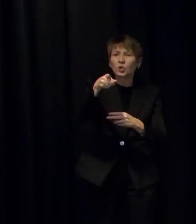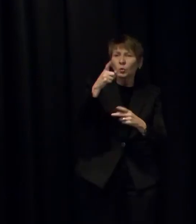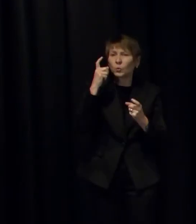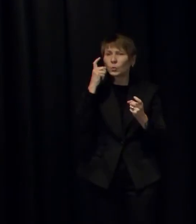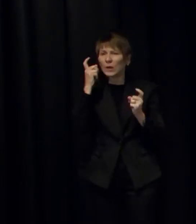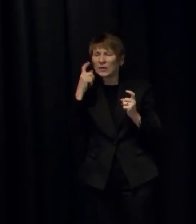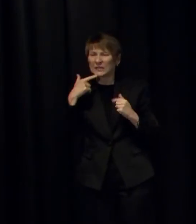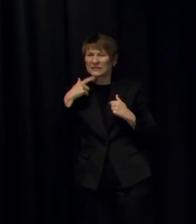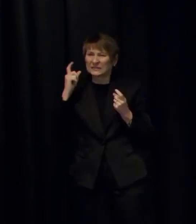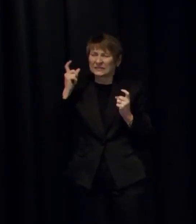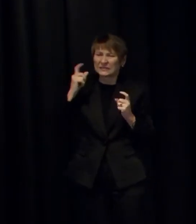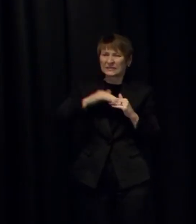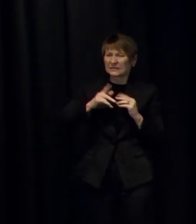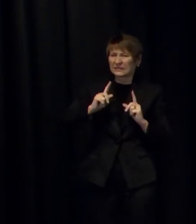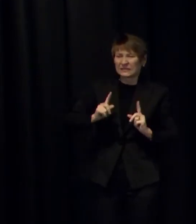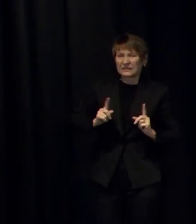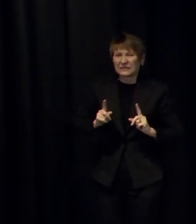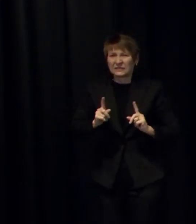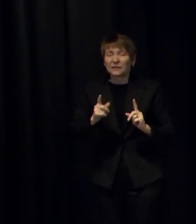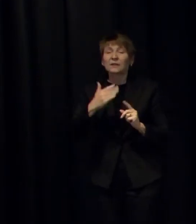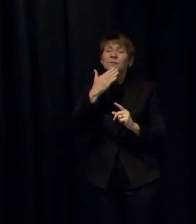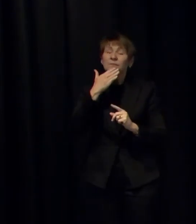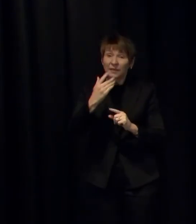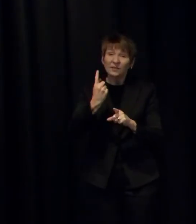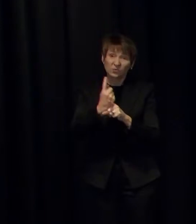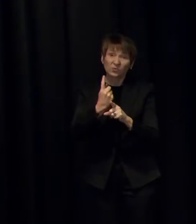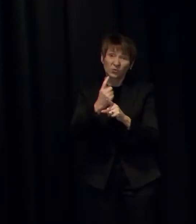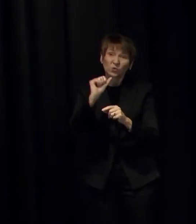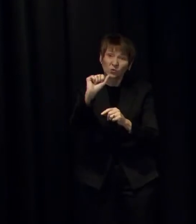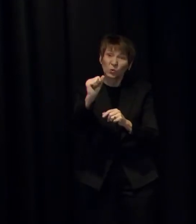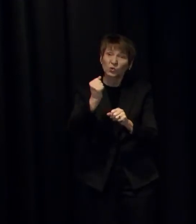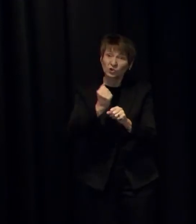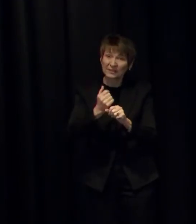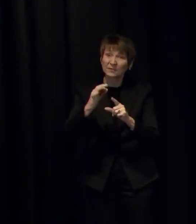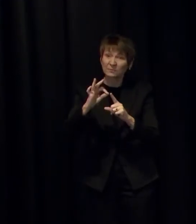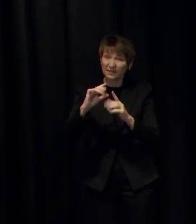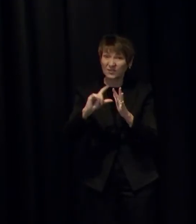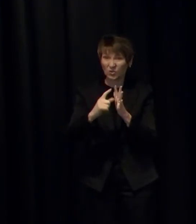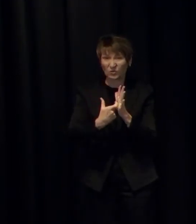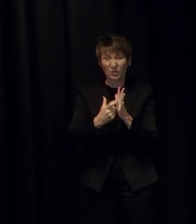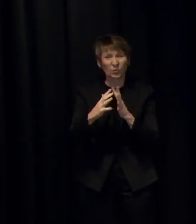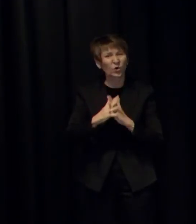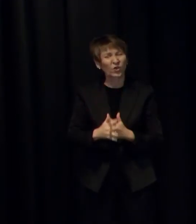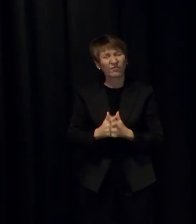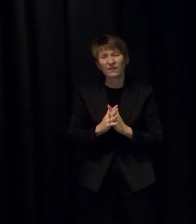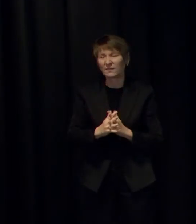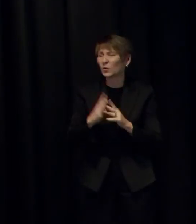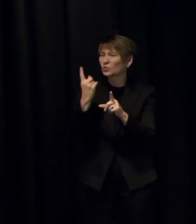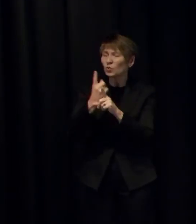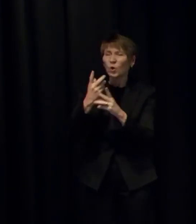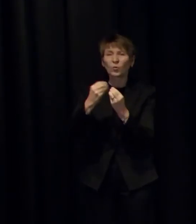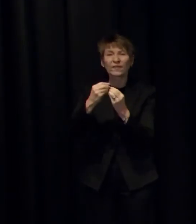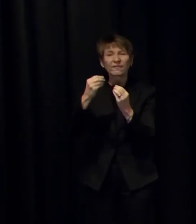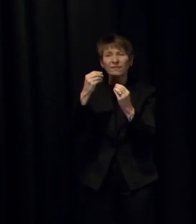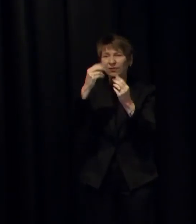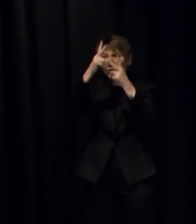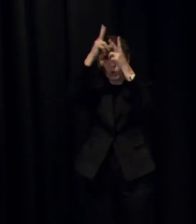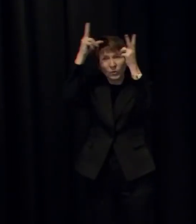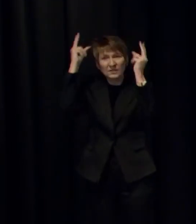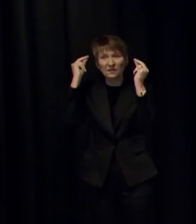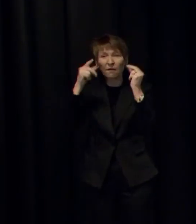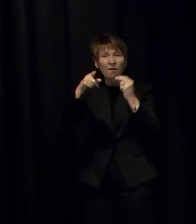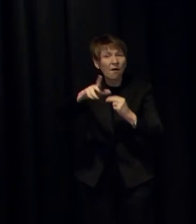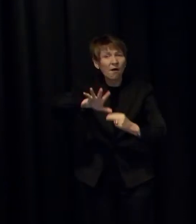a pharmacist or nurse immuniser about any of those concerns, because I do not want people to go through the rest of this year and